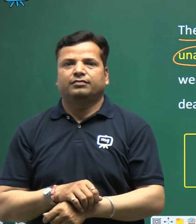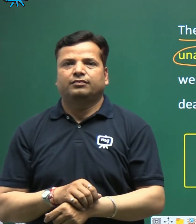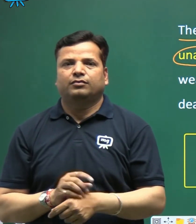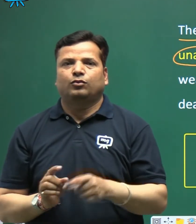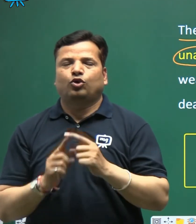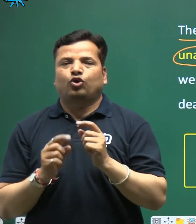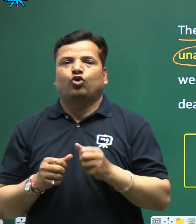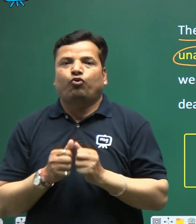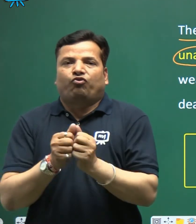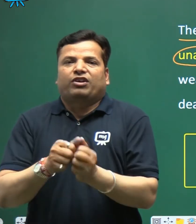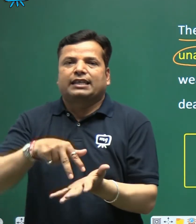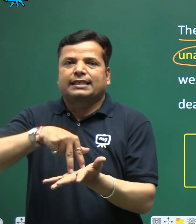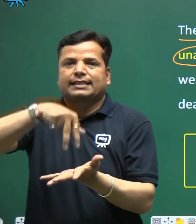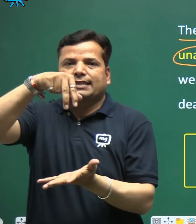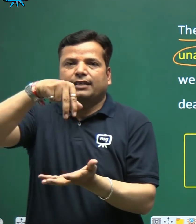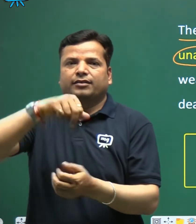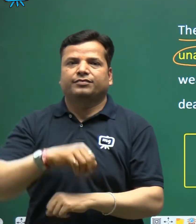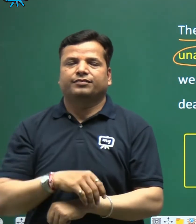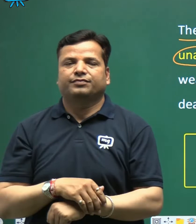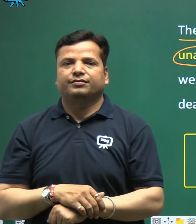to withstand